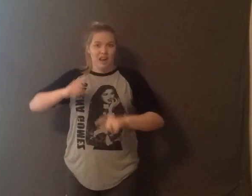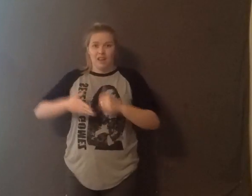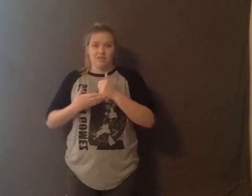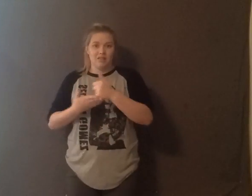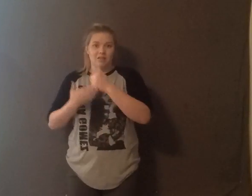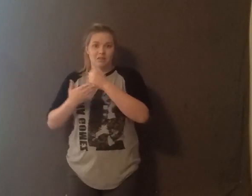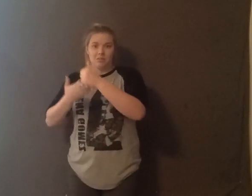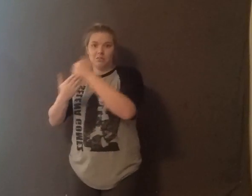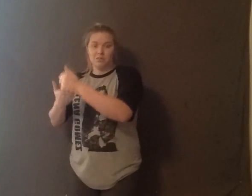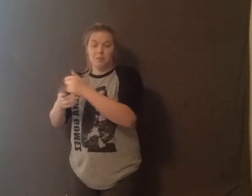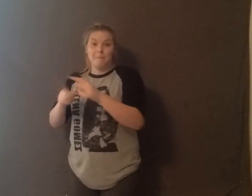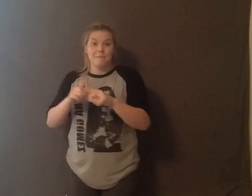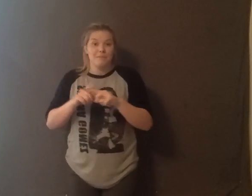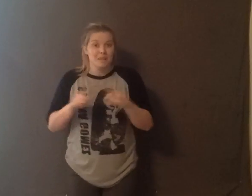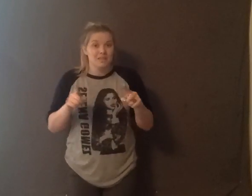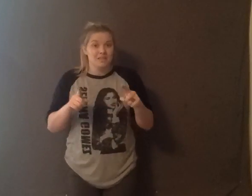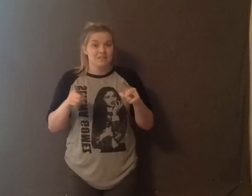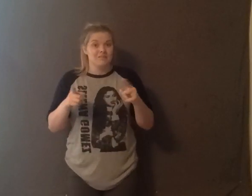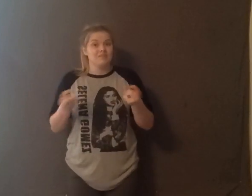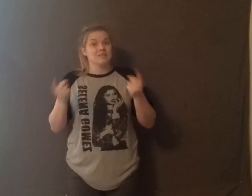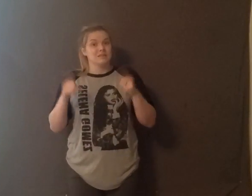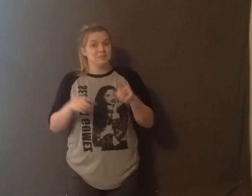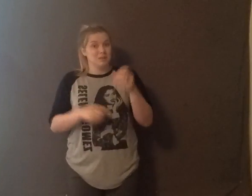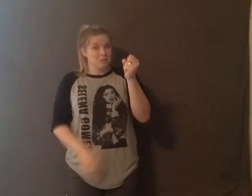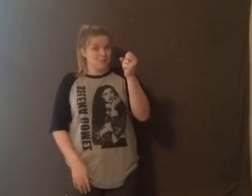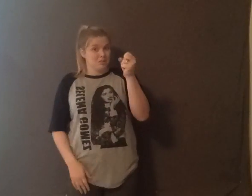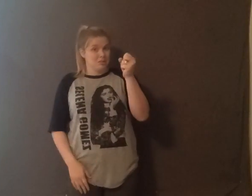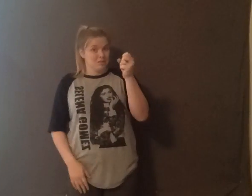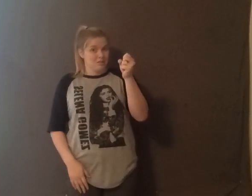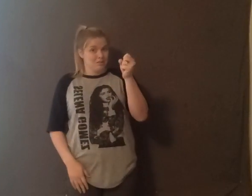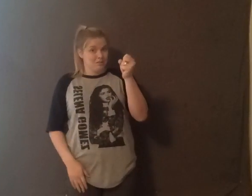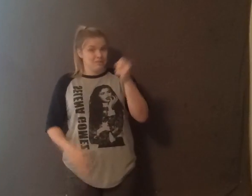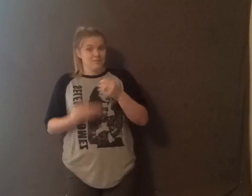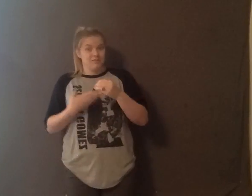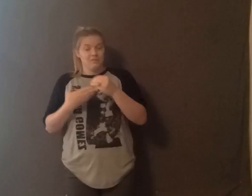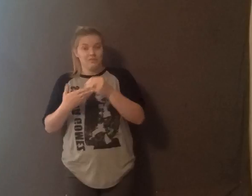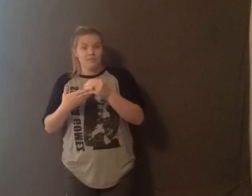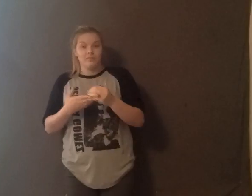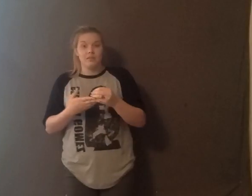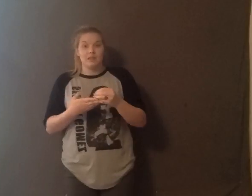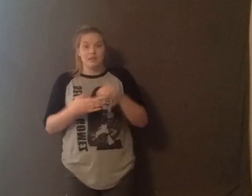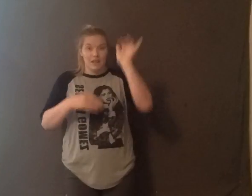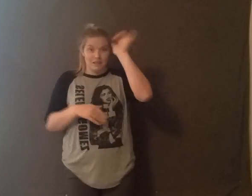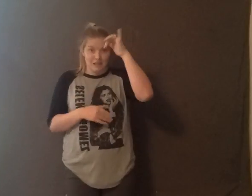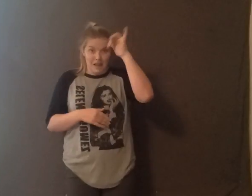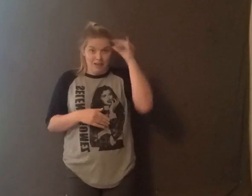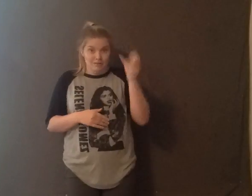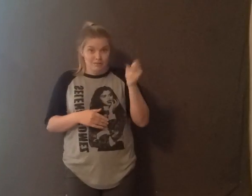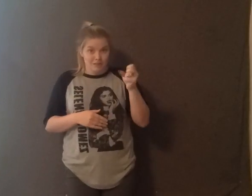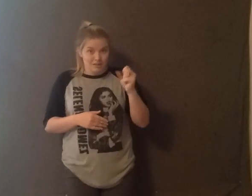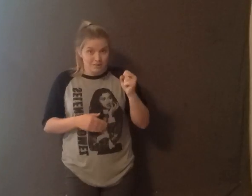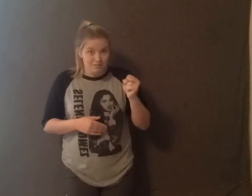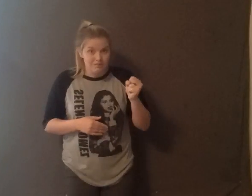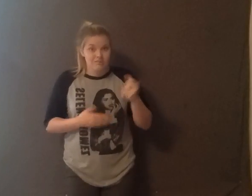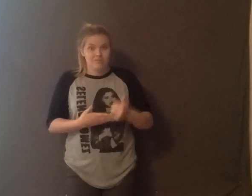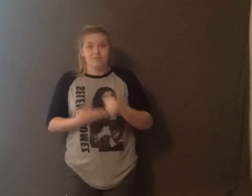type 1 diabetes. I mean, this is a food made for baby cows. Cow milk protein gets into the bloodstream, and the body says, hey, this isn't supposed to be in the